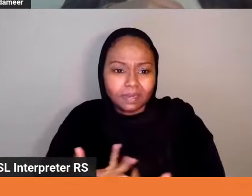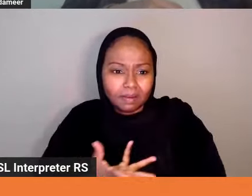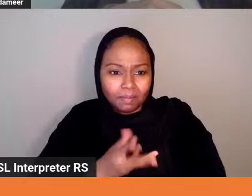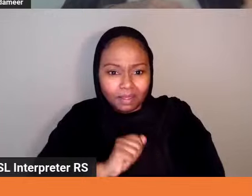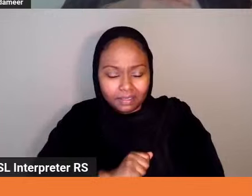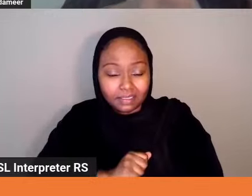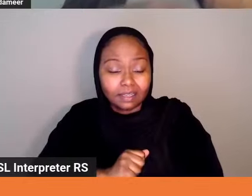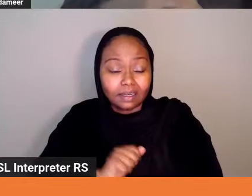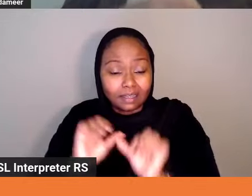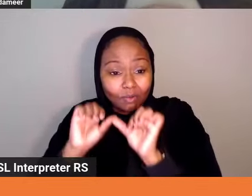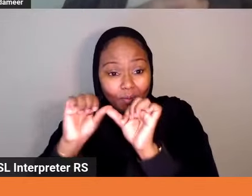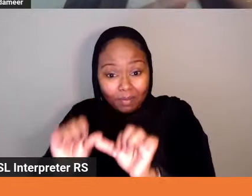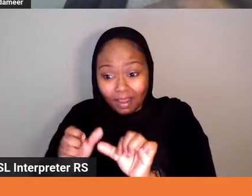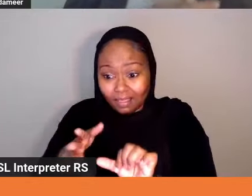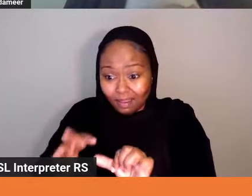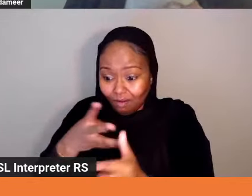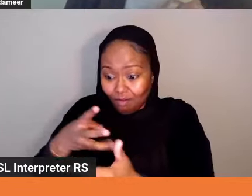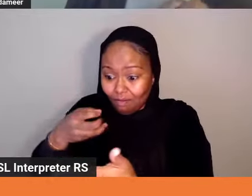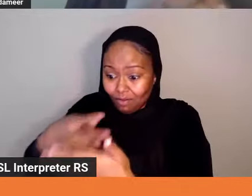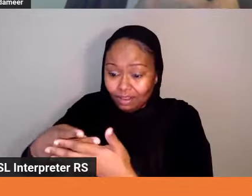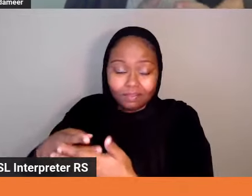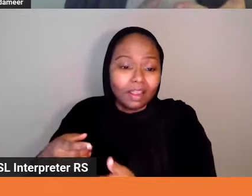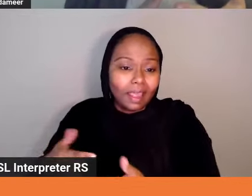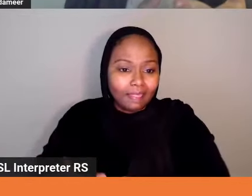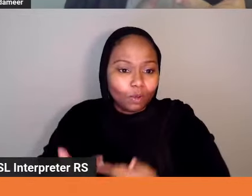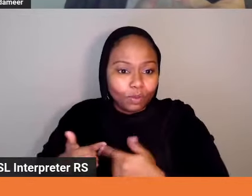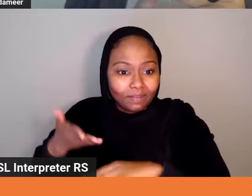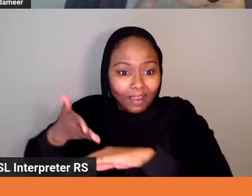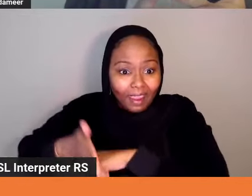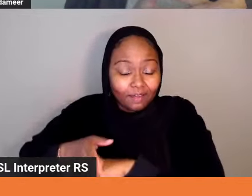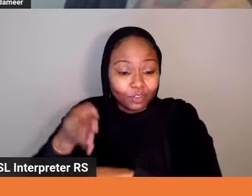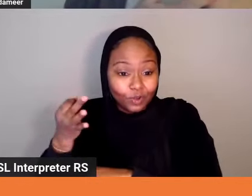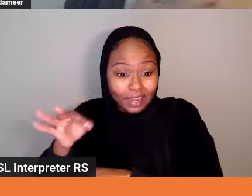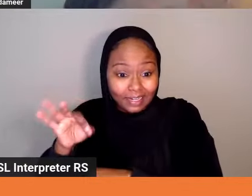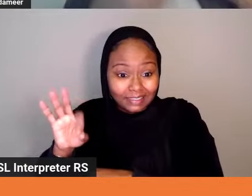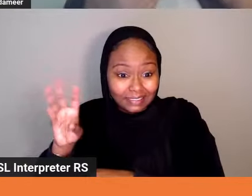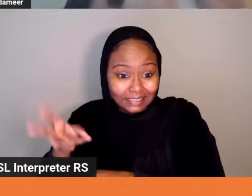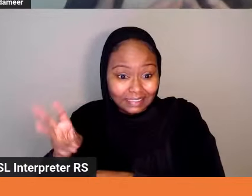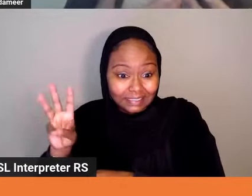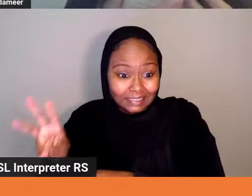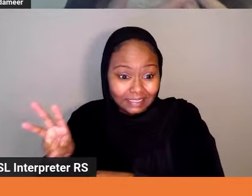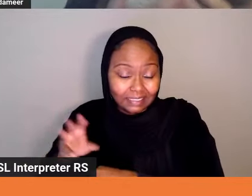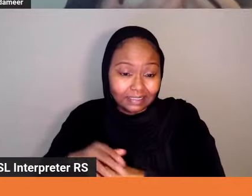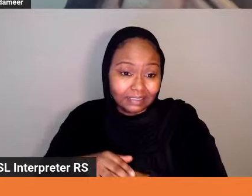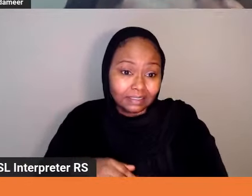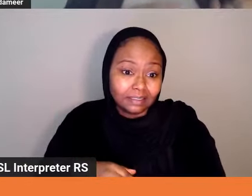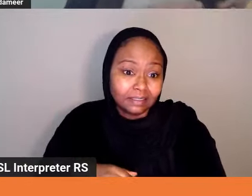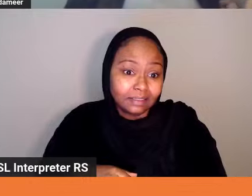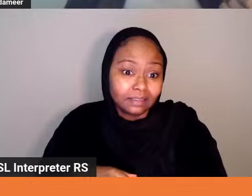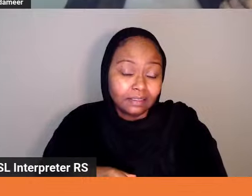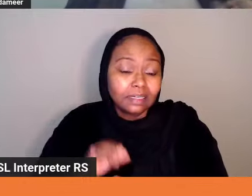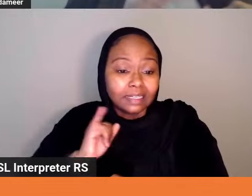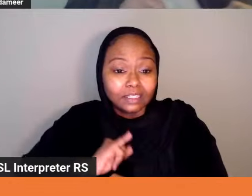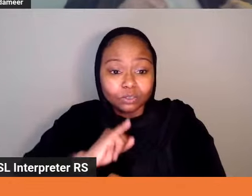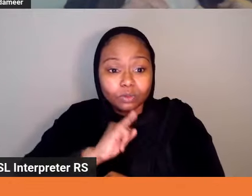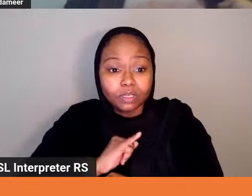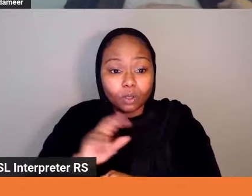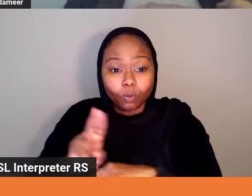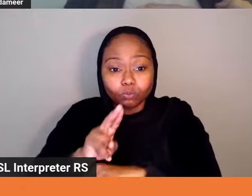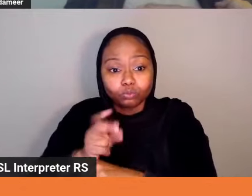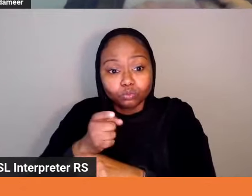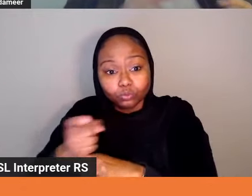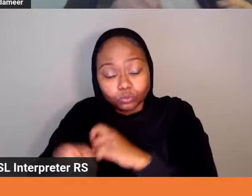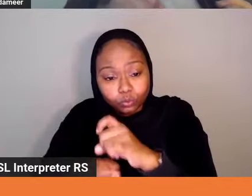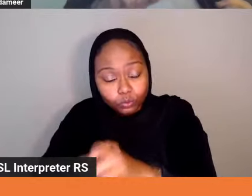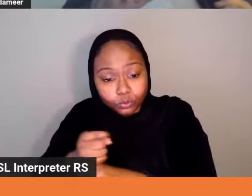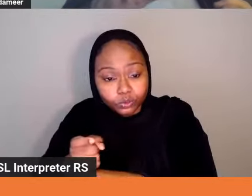living under military control up till 1966. Israel were using torture,